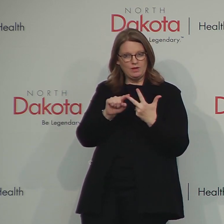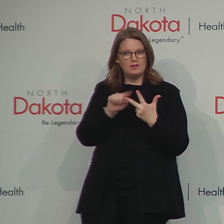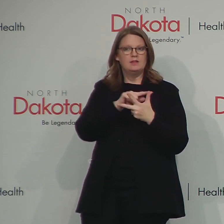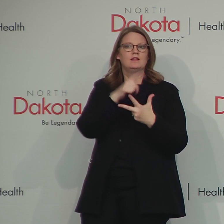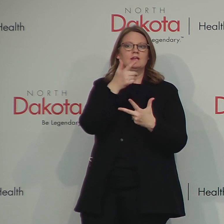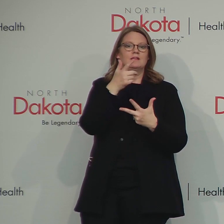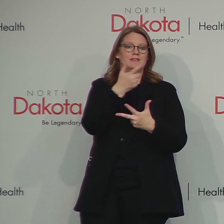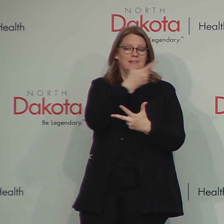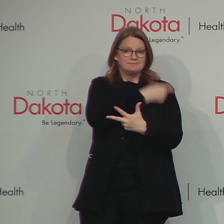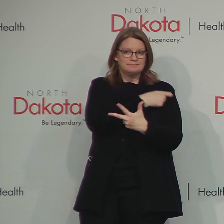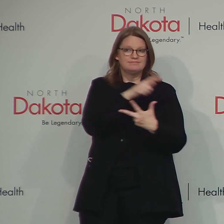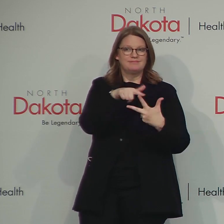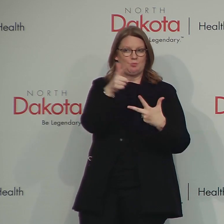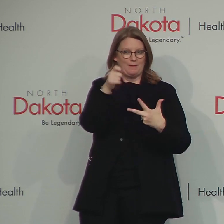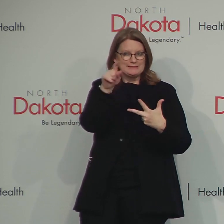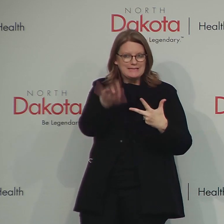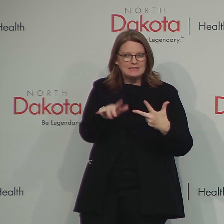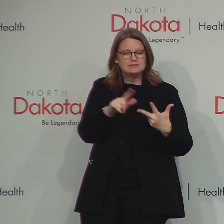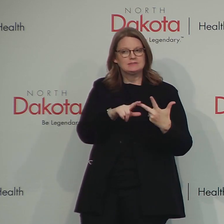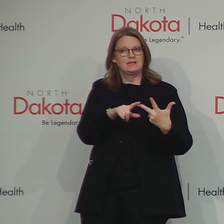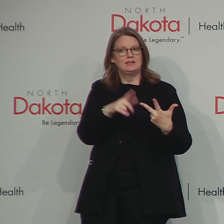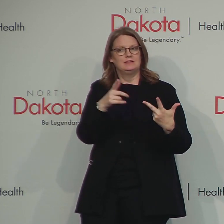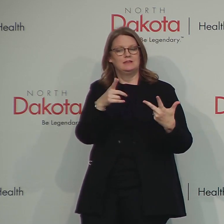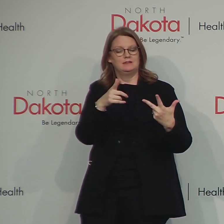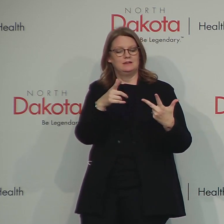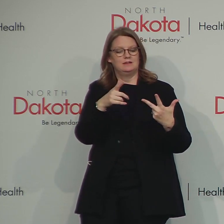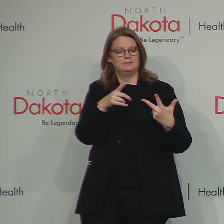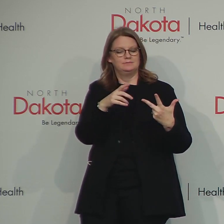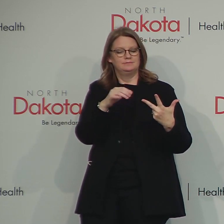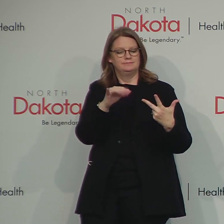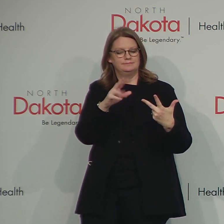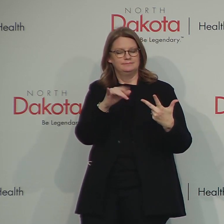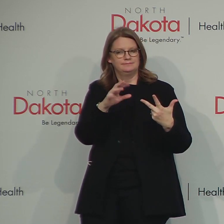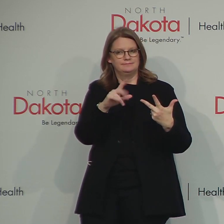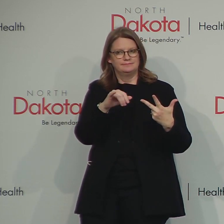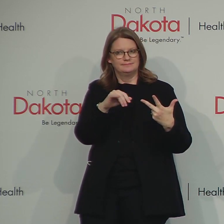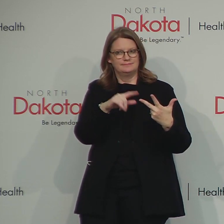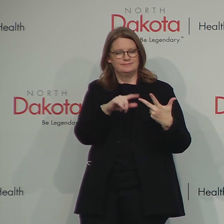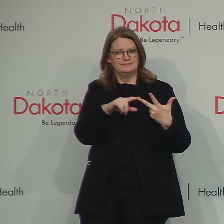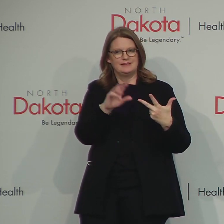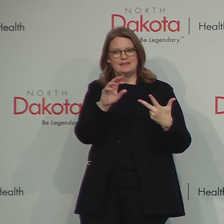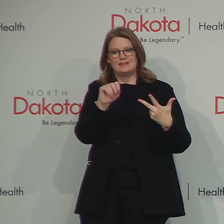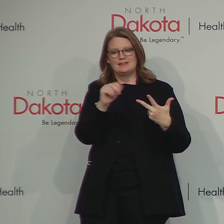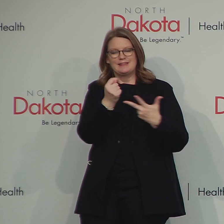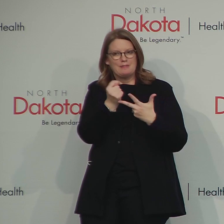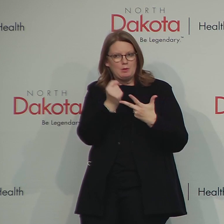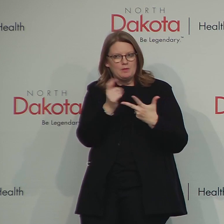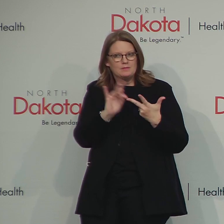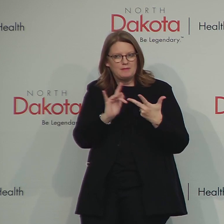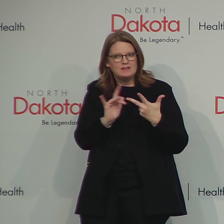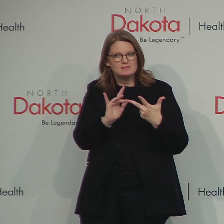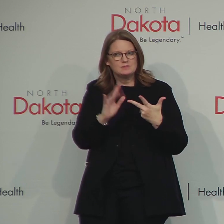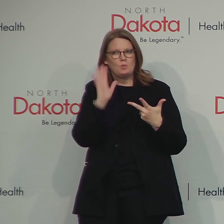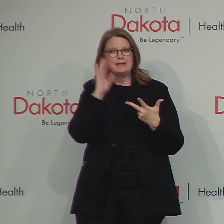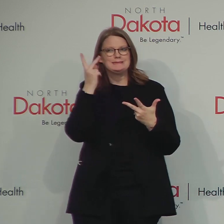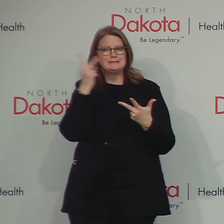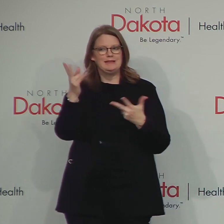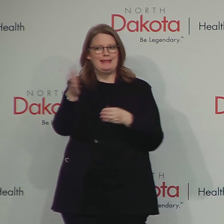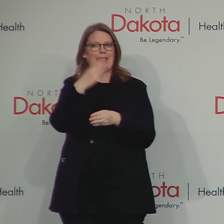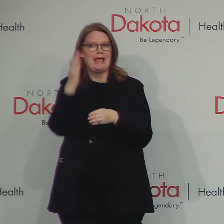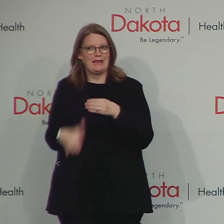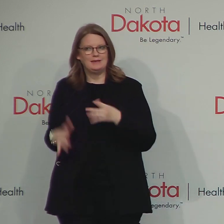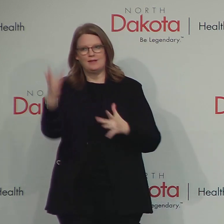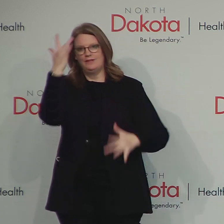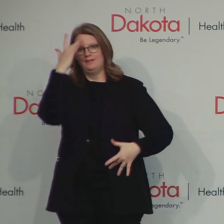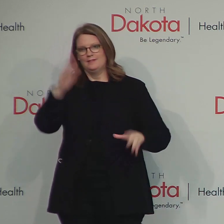the vaccines, and the rapid tests, have us on a path right now, the beginning of the end of the pandemic.